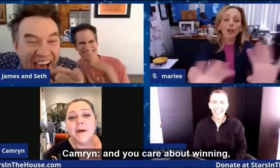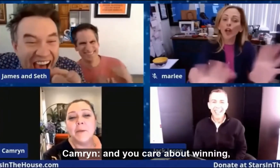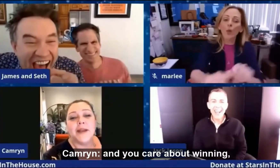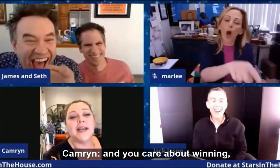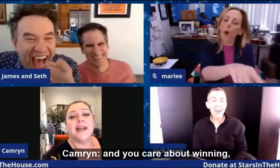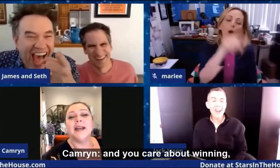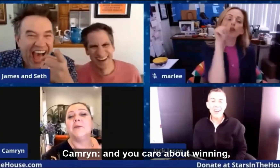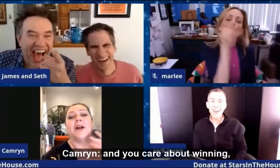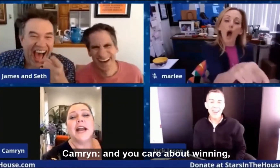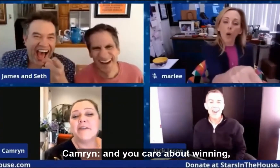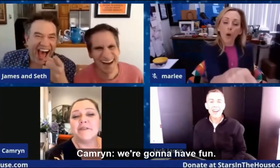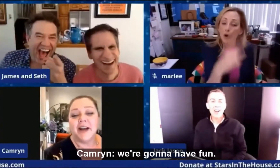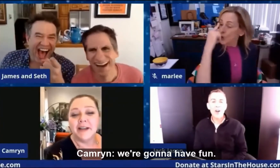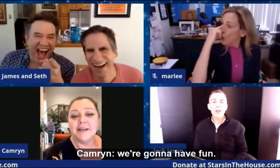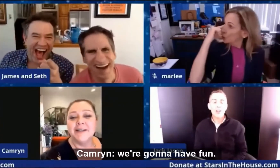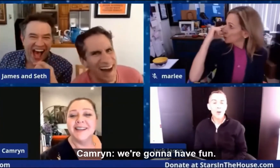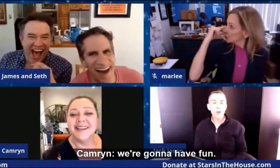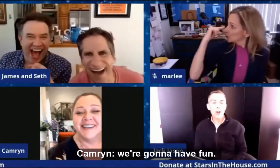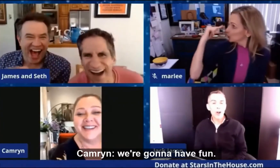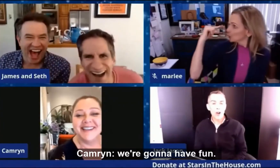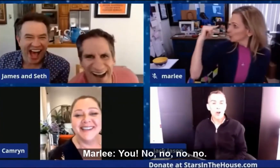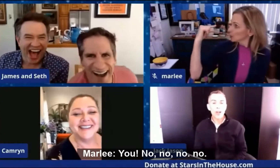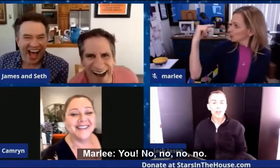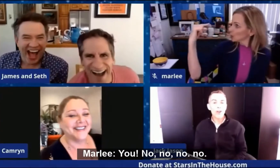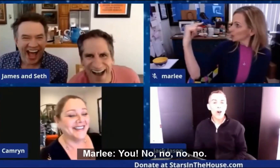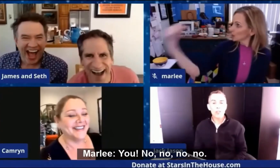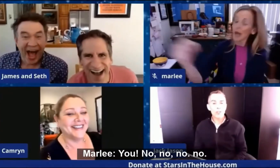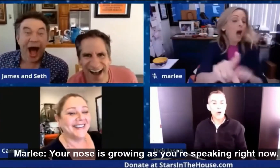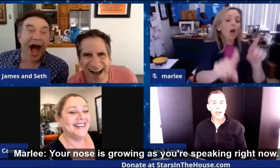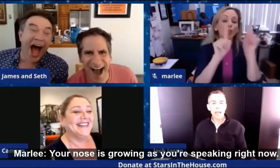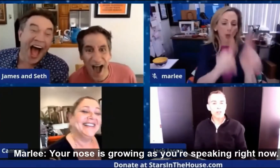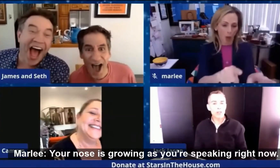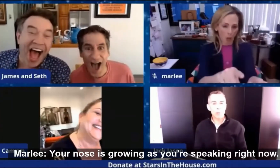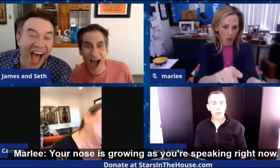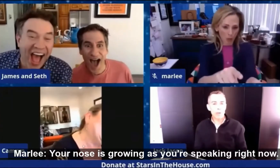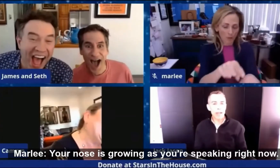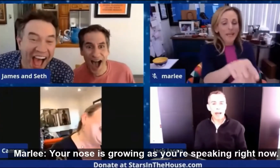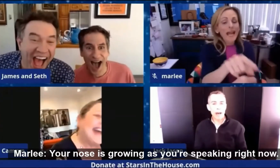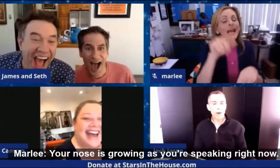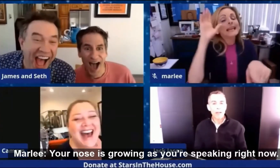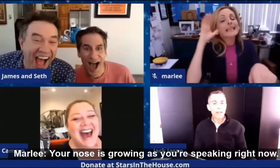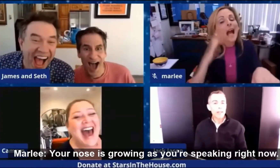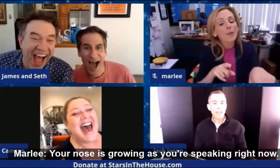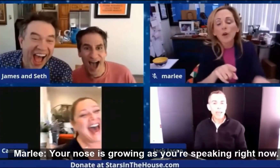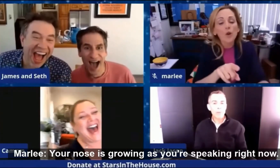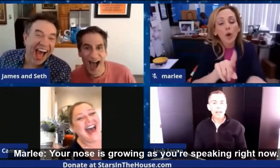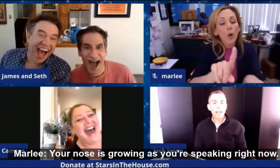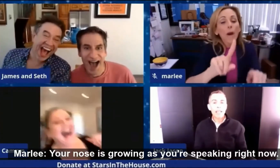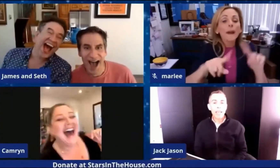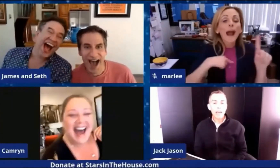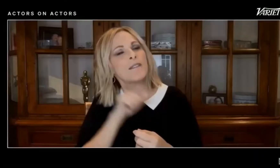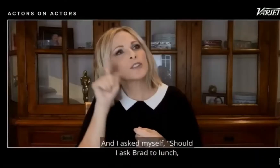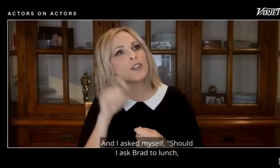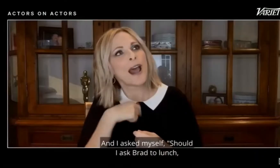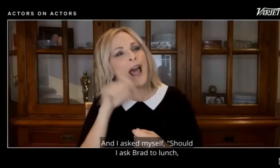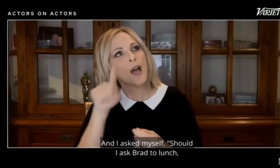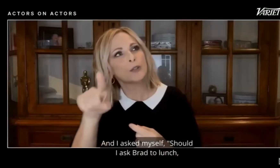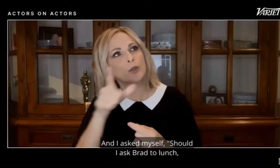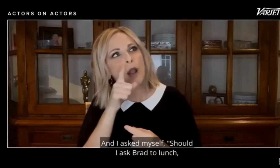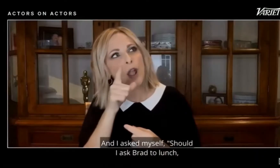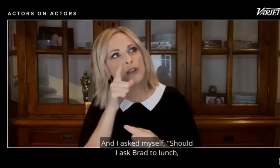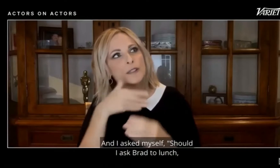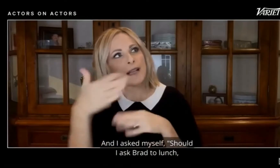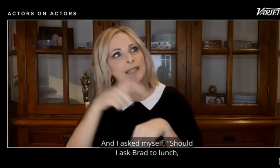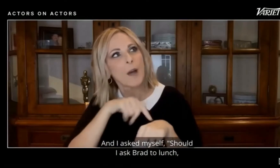care about winning, no. We're going to have fun. No. Your nose is growing as you're speaking right now. Cameron. And I asked